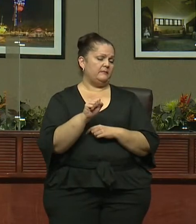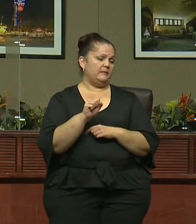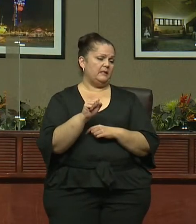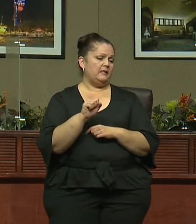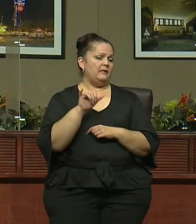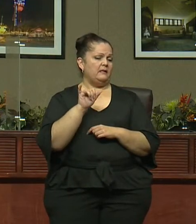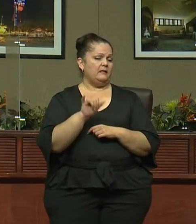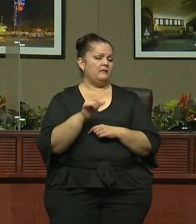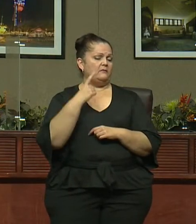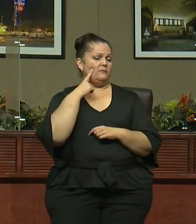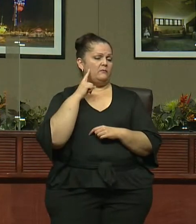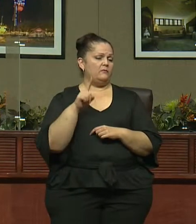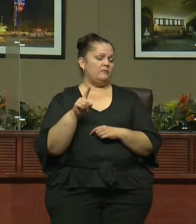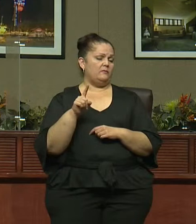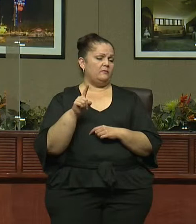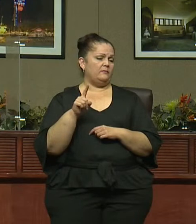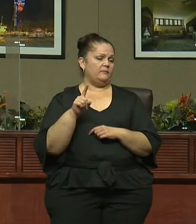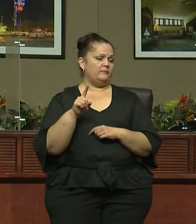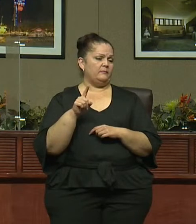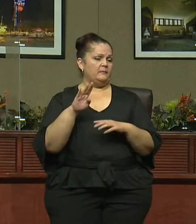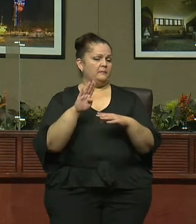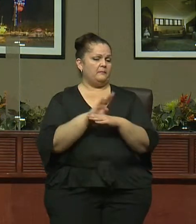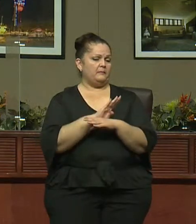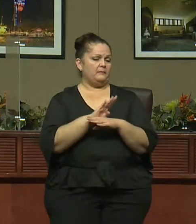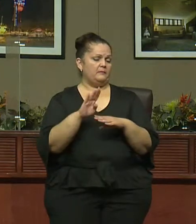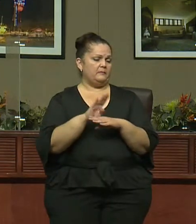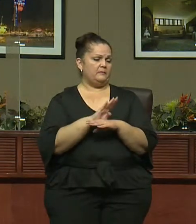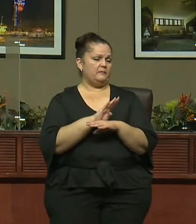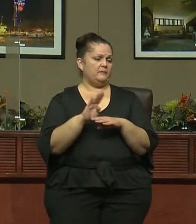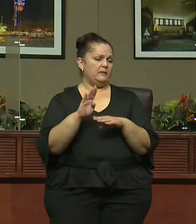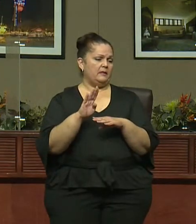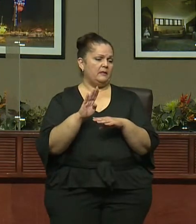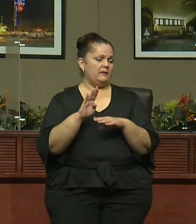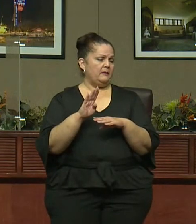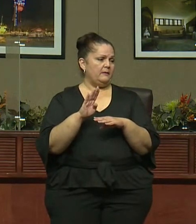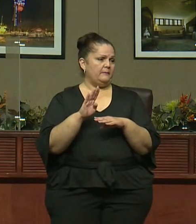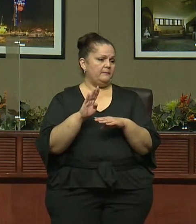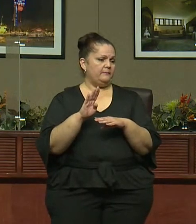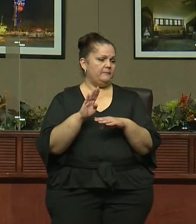apply to businesses that